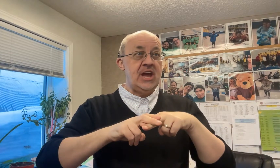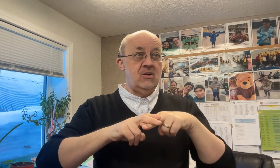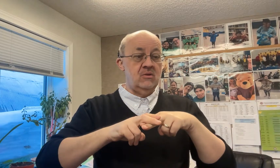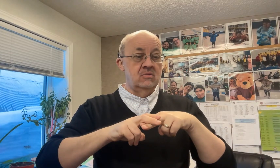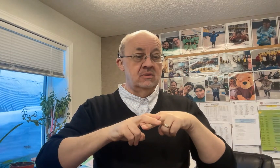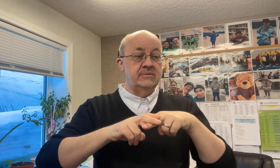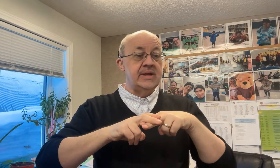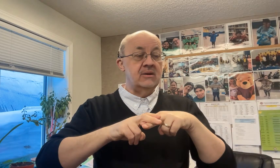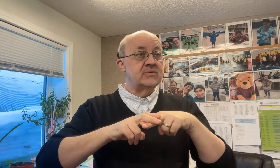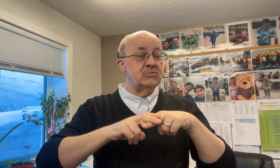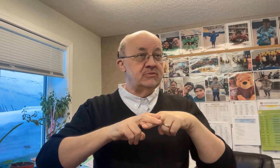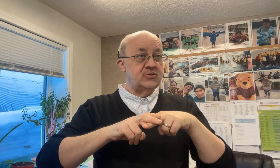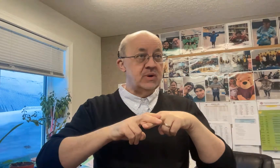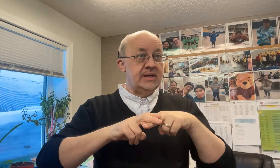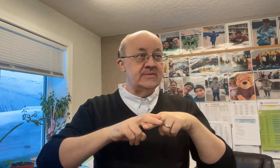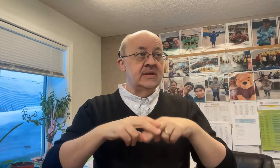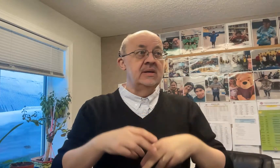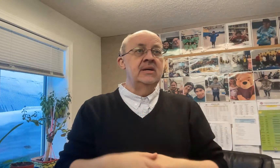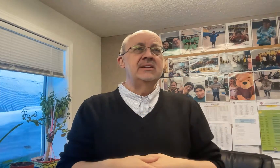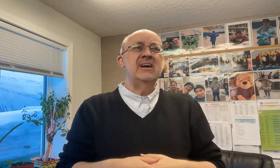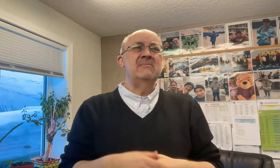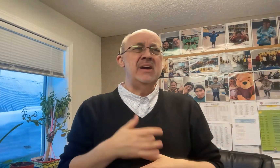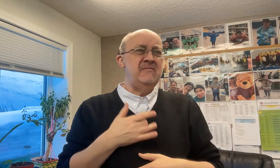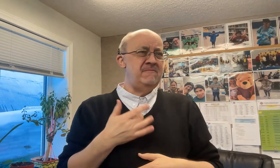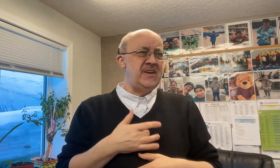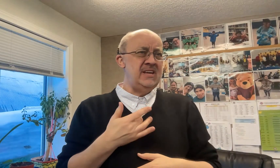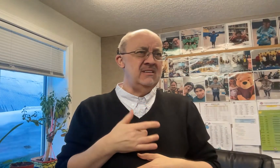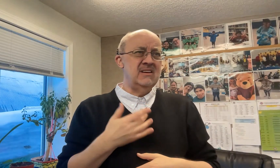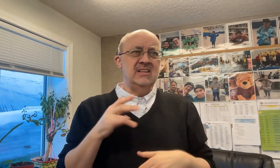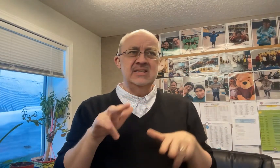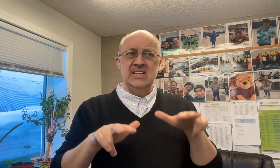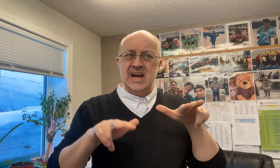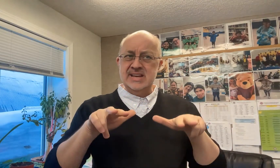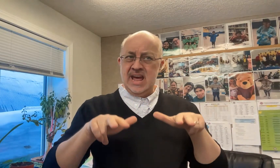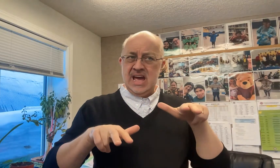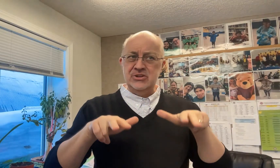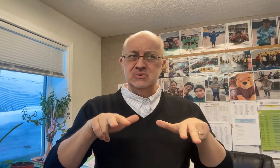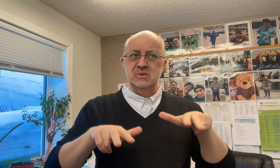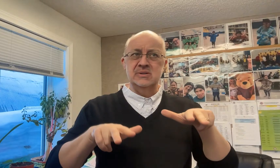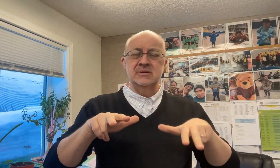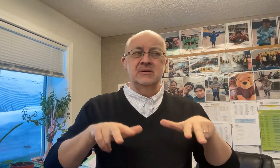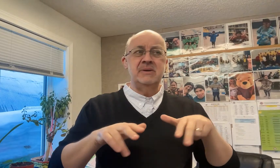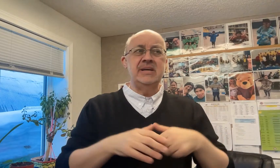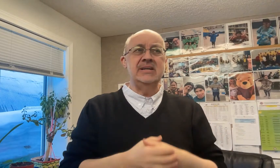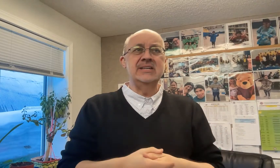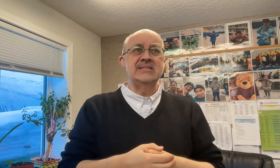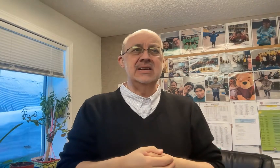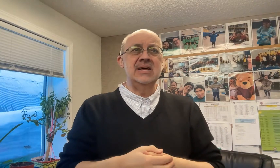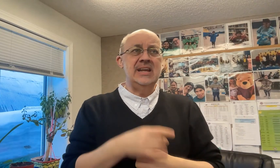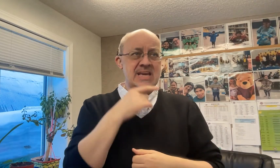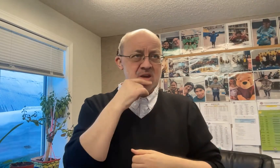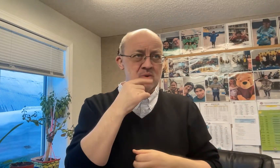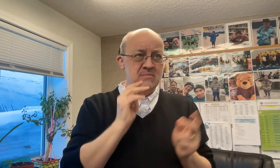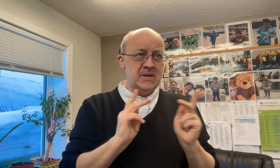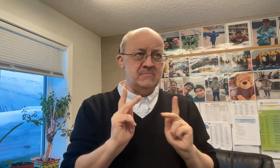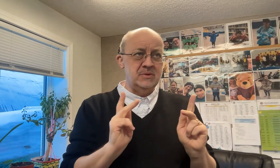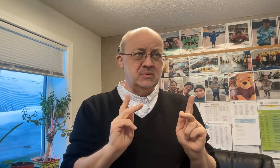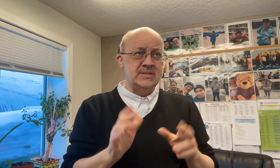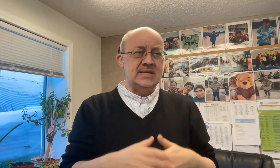chair, nouns move twice. Now, it may feel a little unnatural because a lot of hearing people will